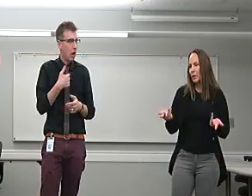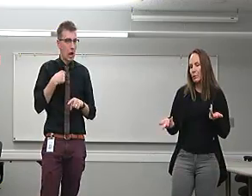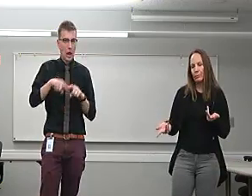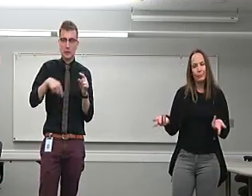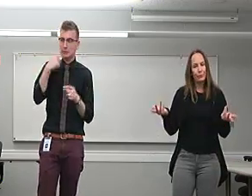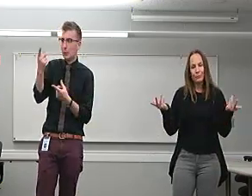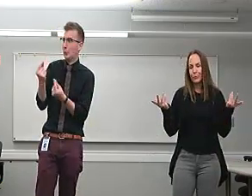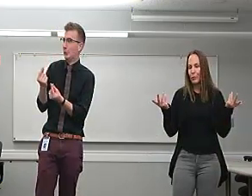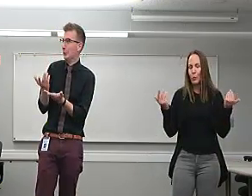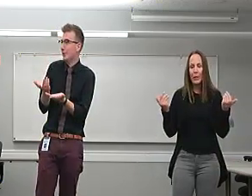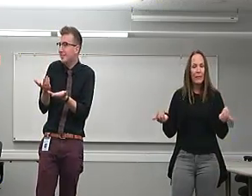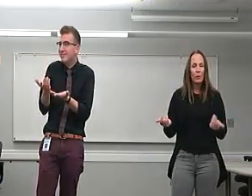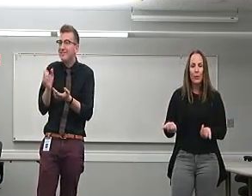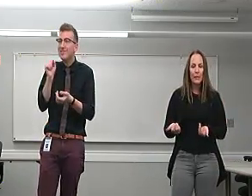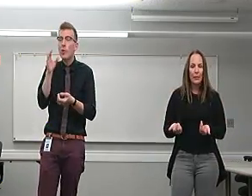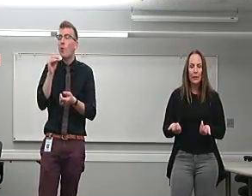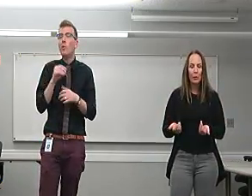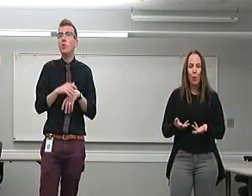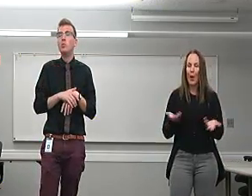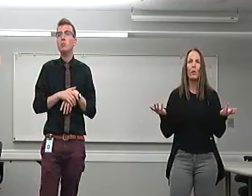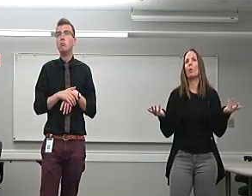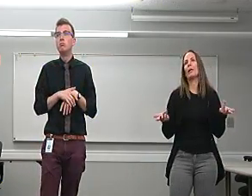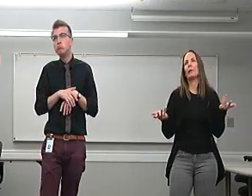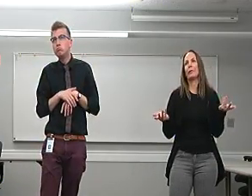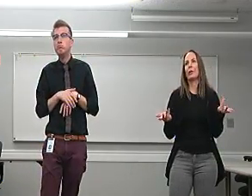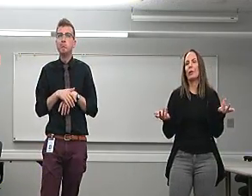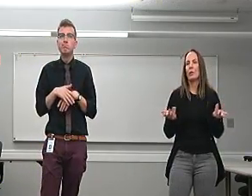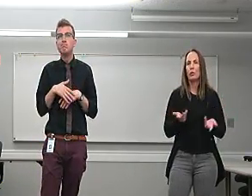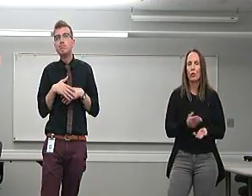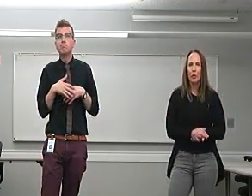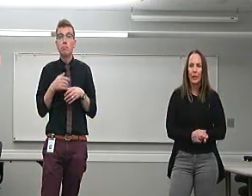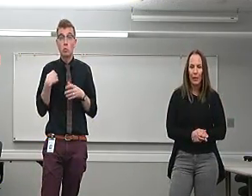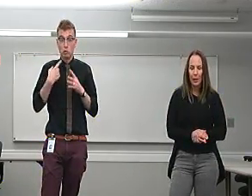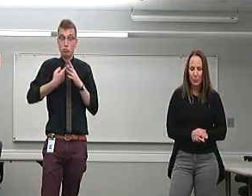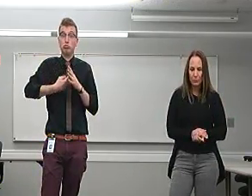for whatever reason, when we started this journey